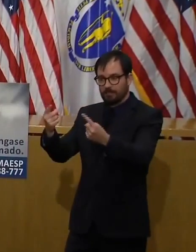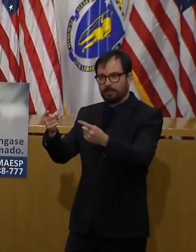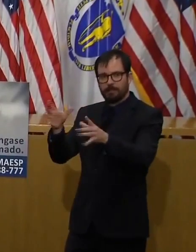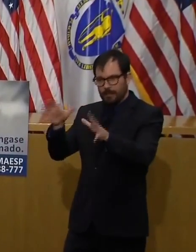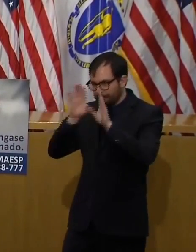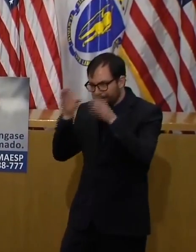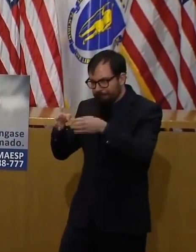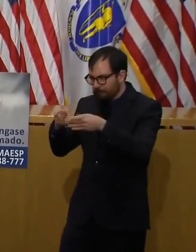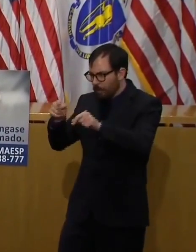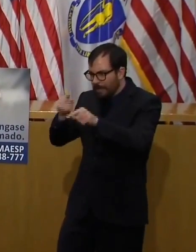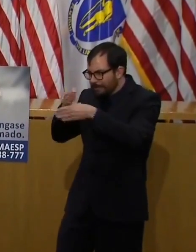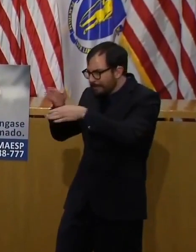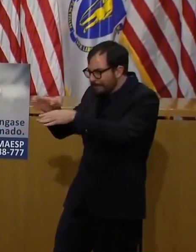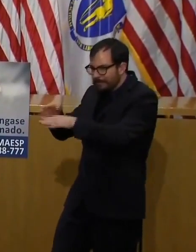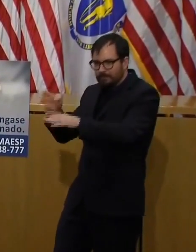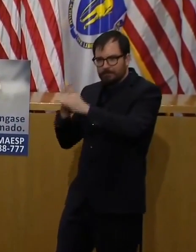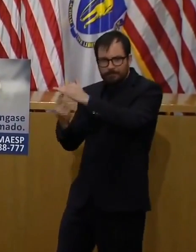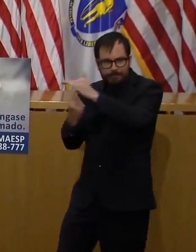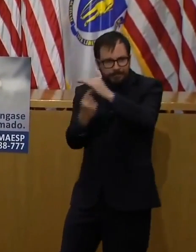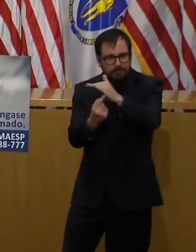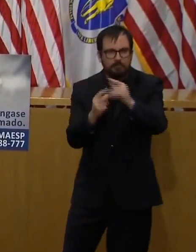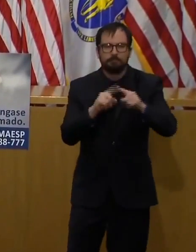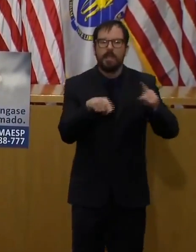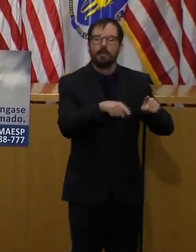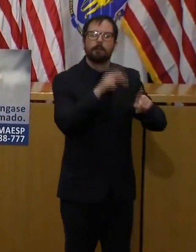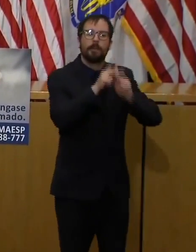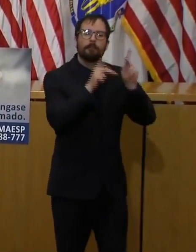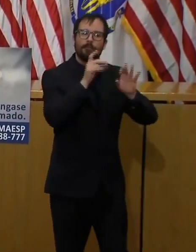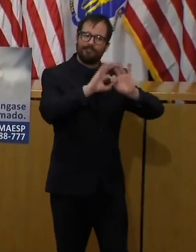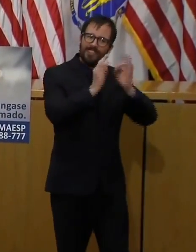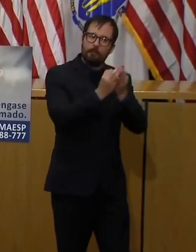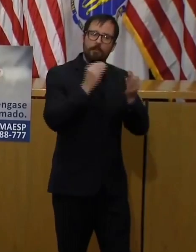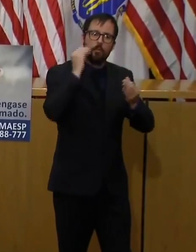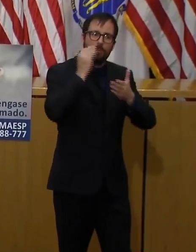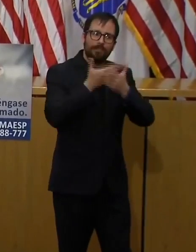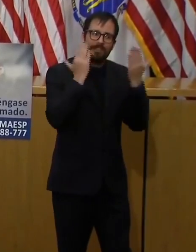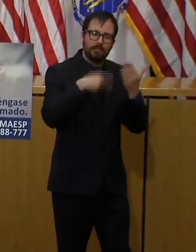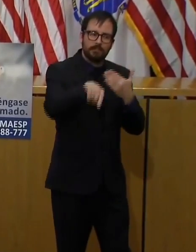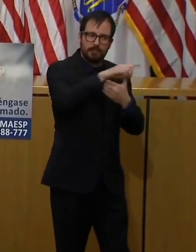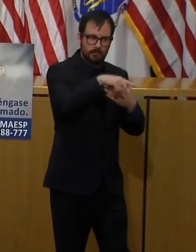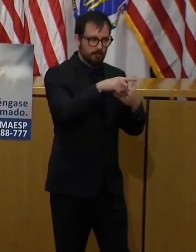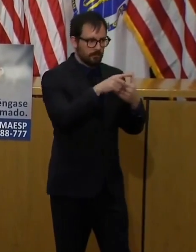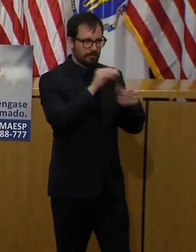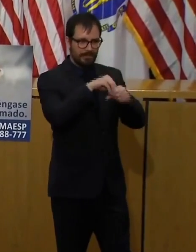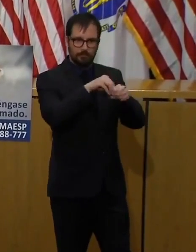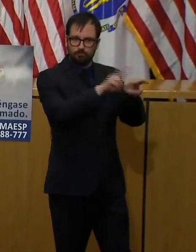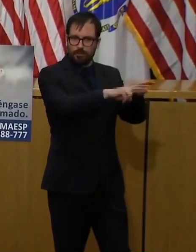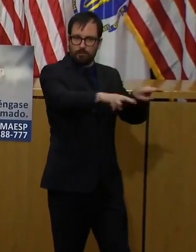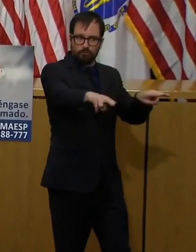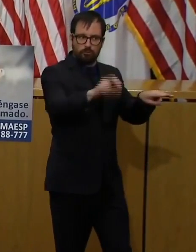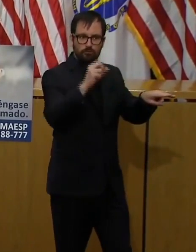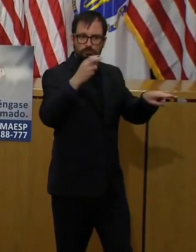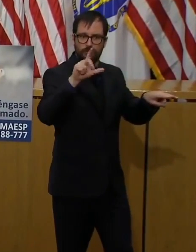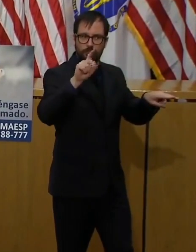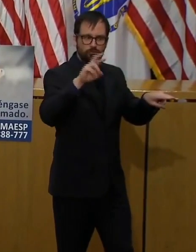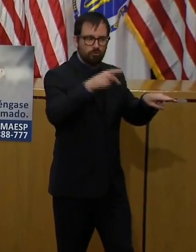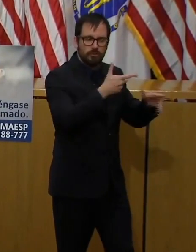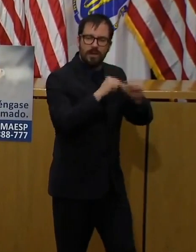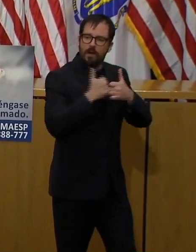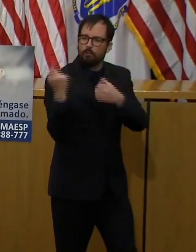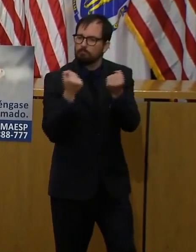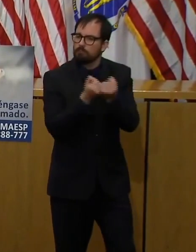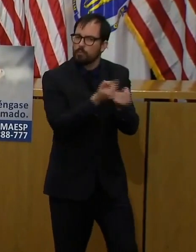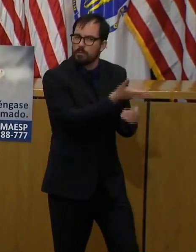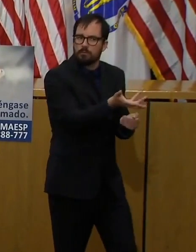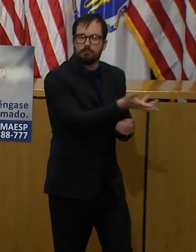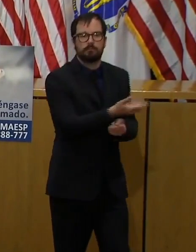We should talk some about the individual stuff, though. Okay. So let me start with the individuals and I'll move to the families. So as you